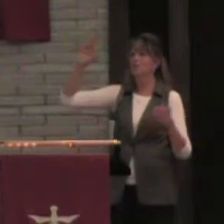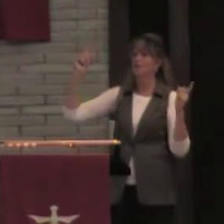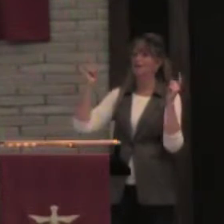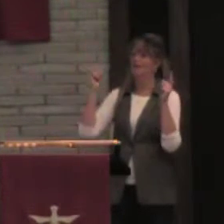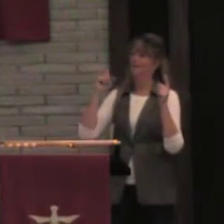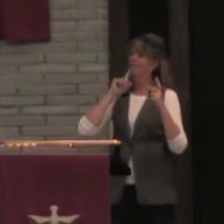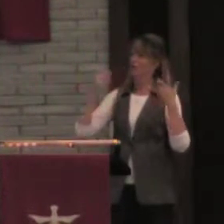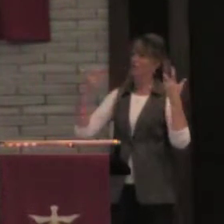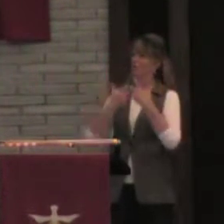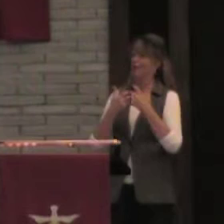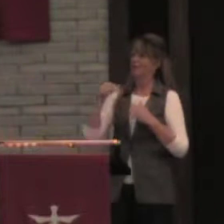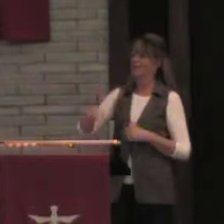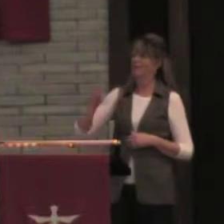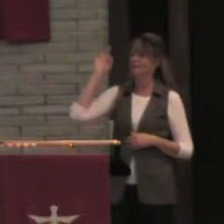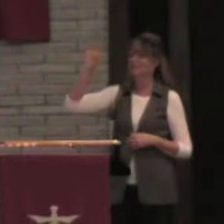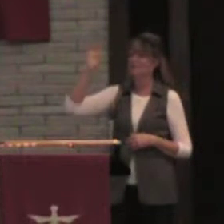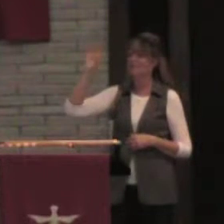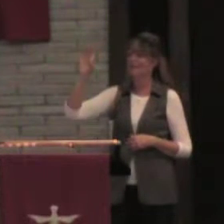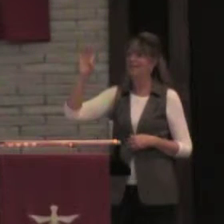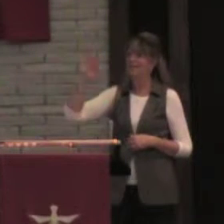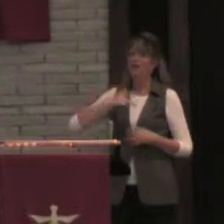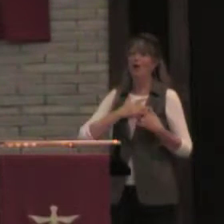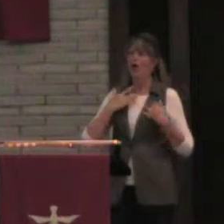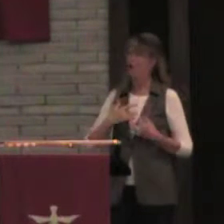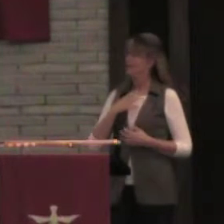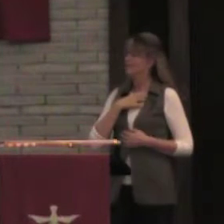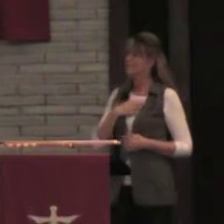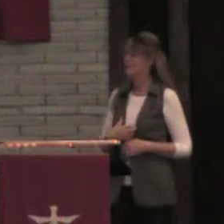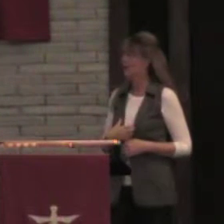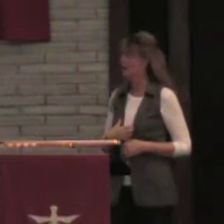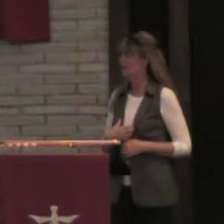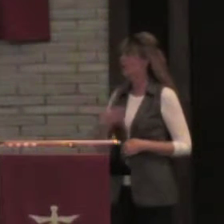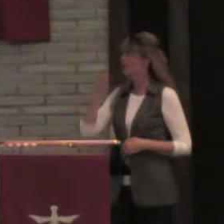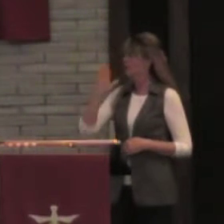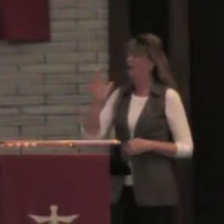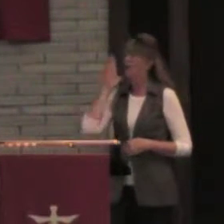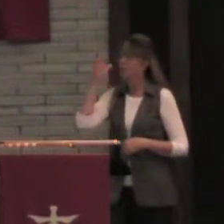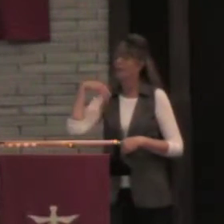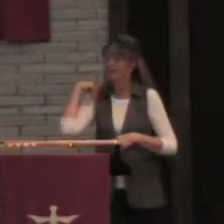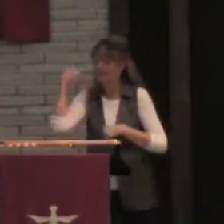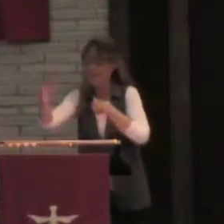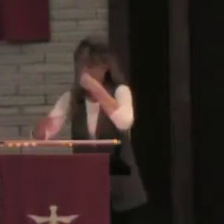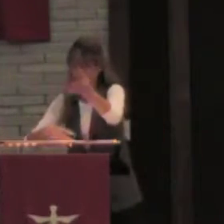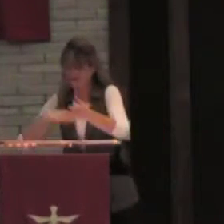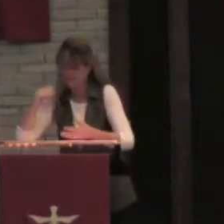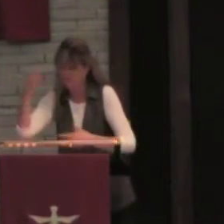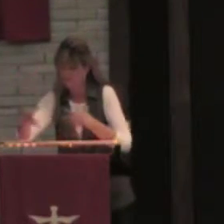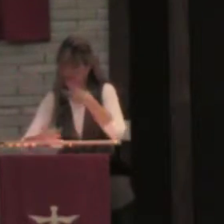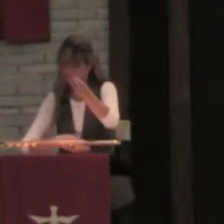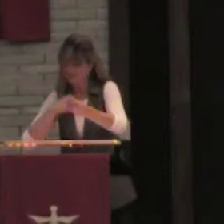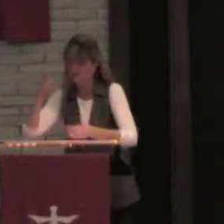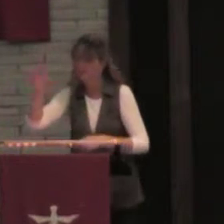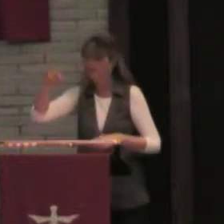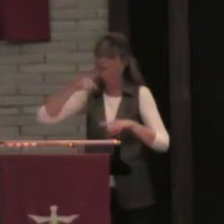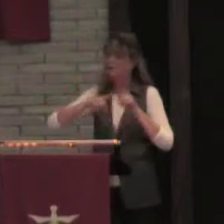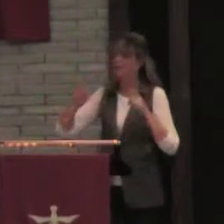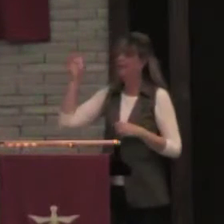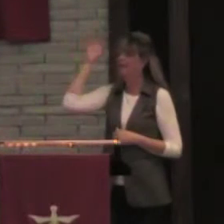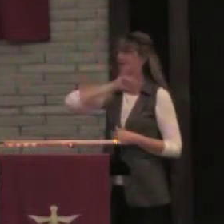Like Nicole, like her sermon, that really matched my sermon this morning. So to have a heart's desire to give, God wants